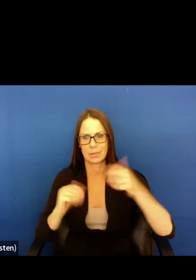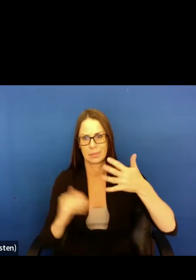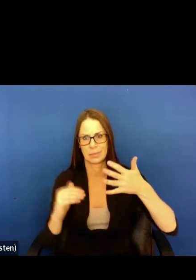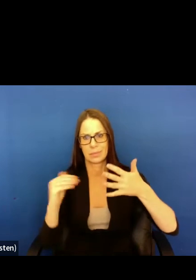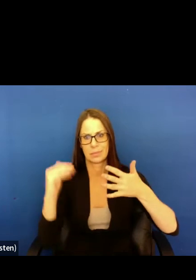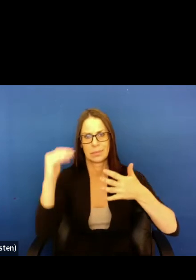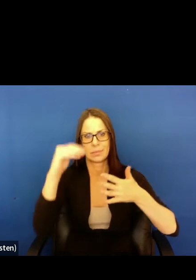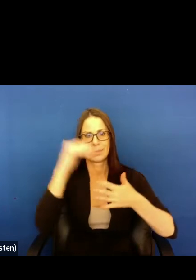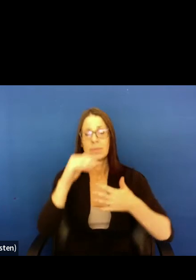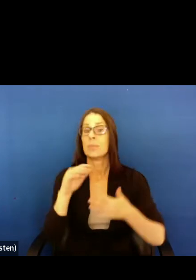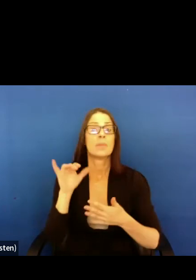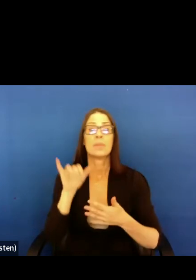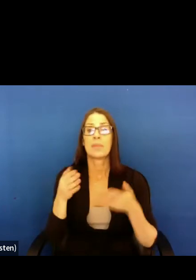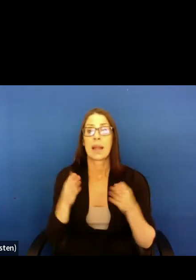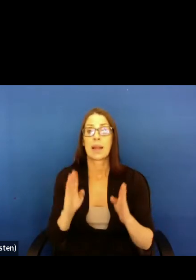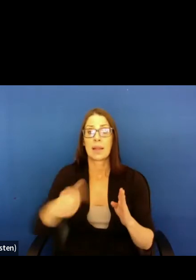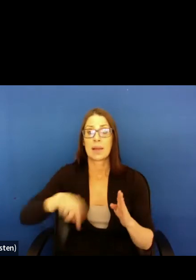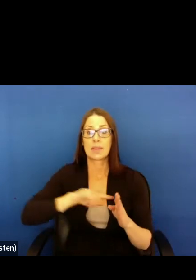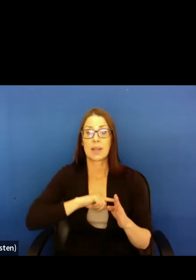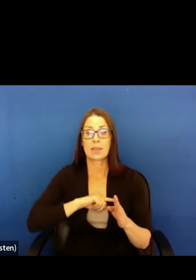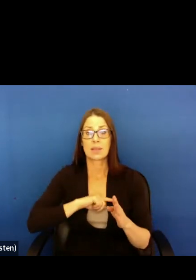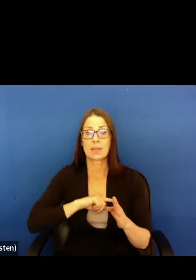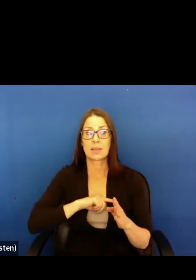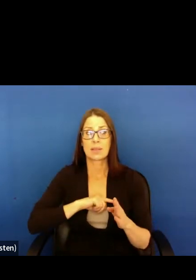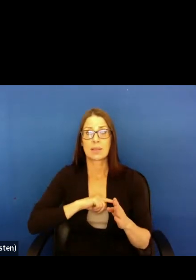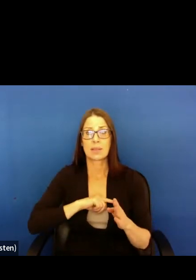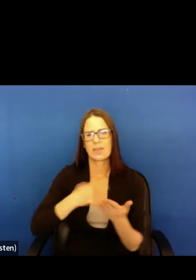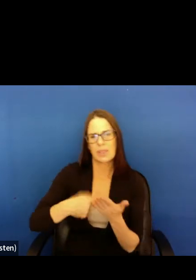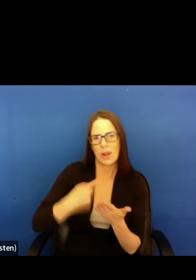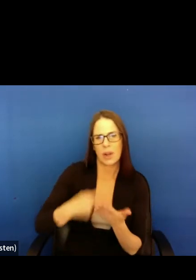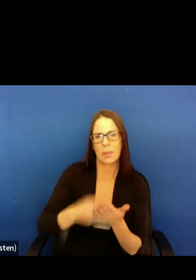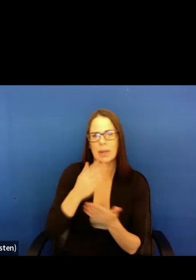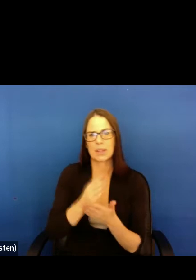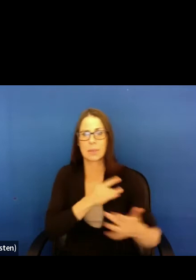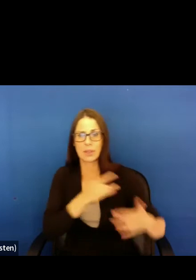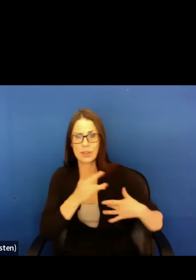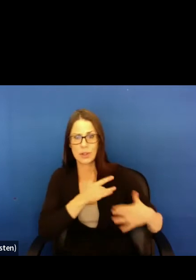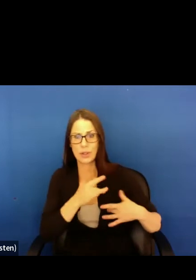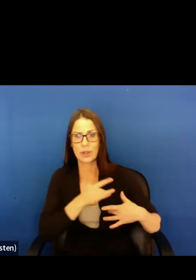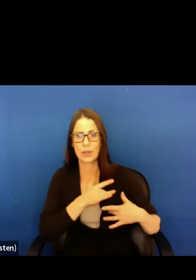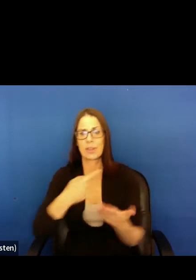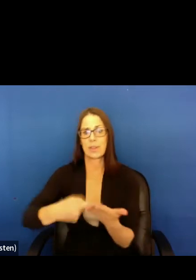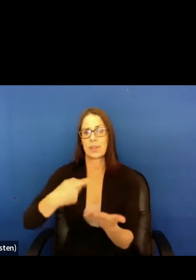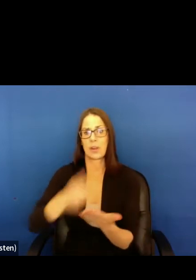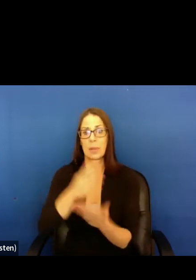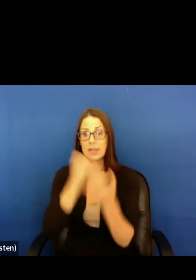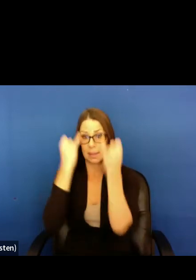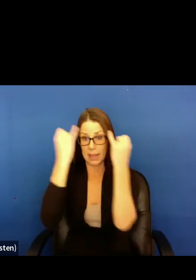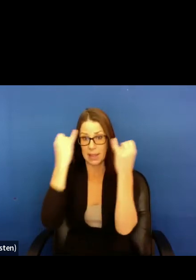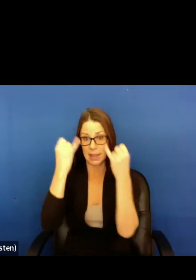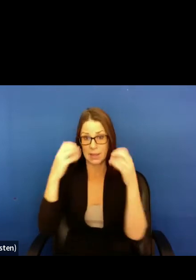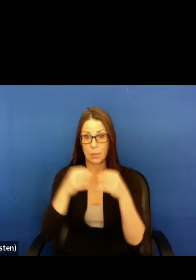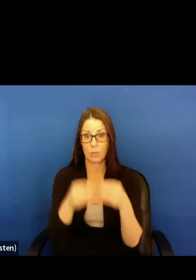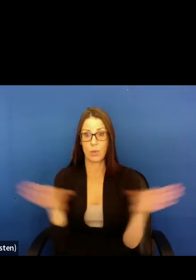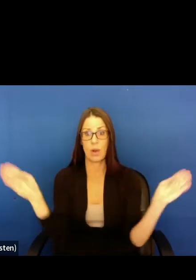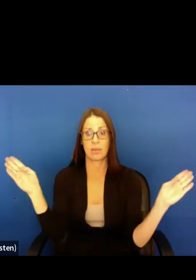really what that allows us to do is talk about concerns and ideas at a broader level conceptually.